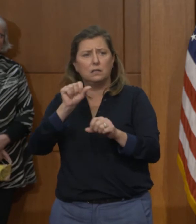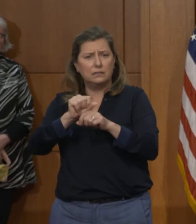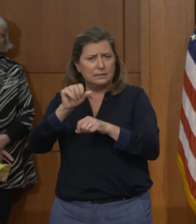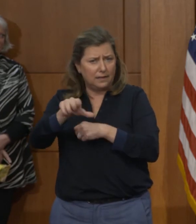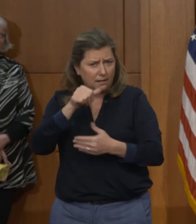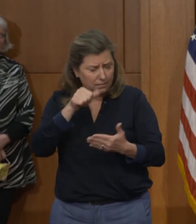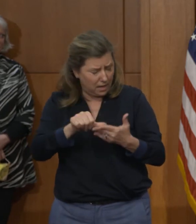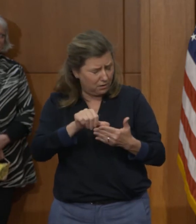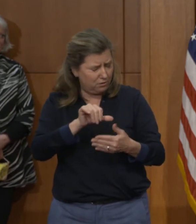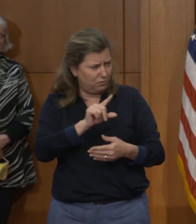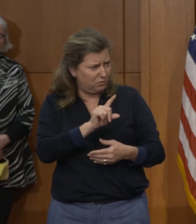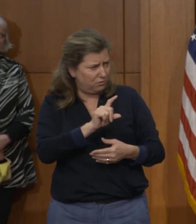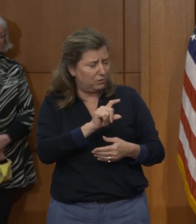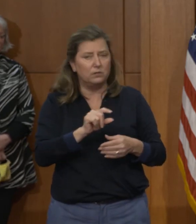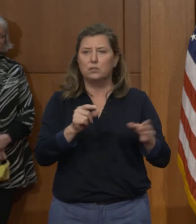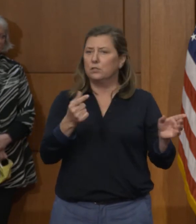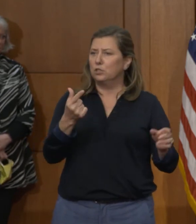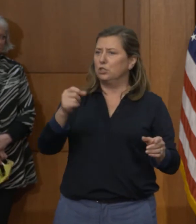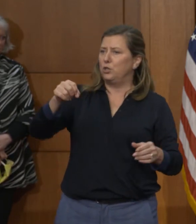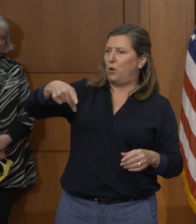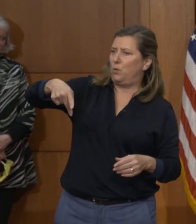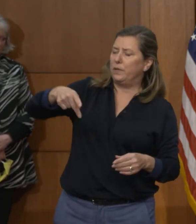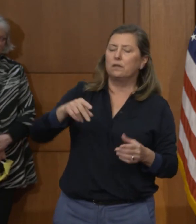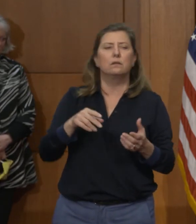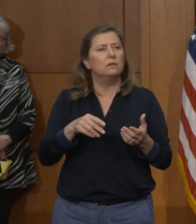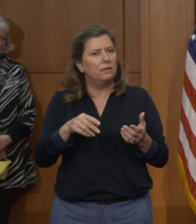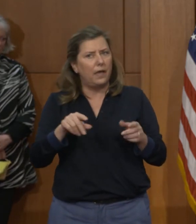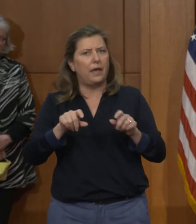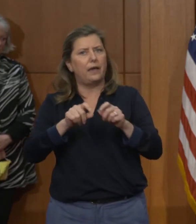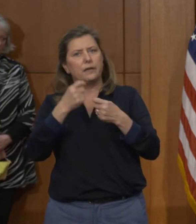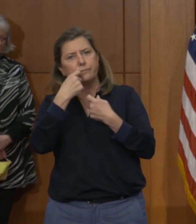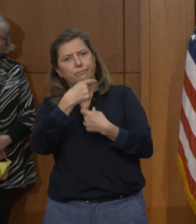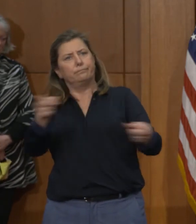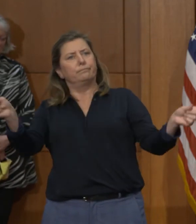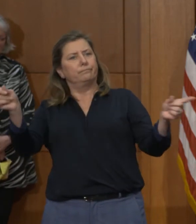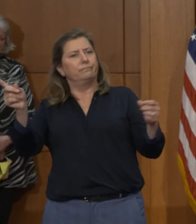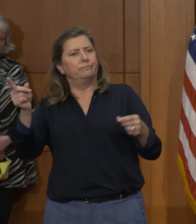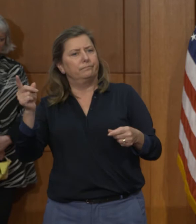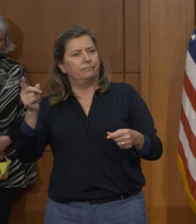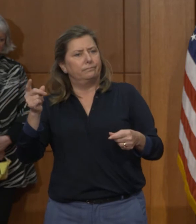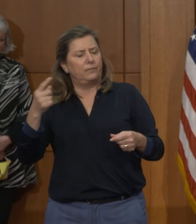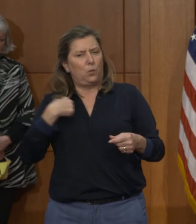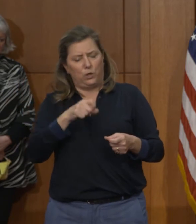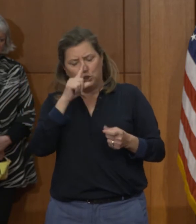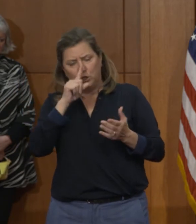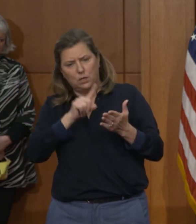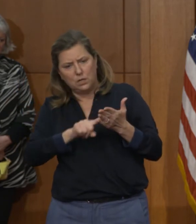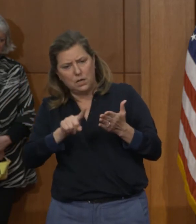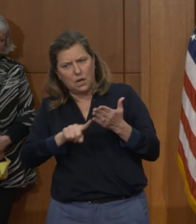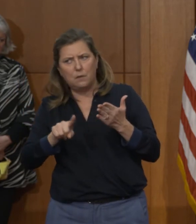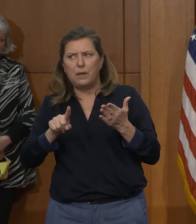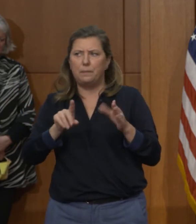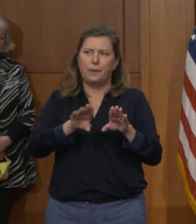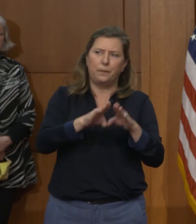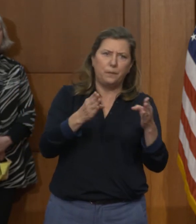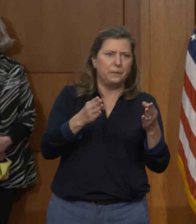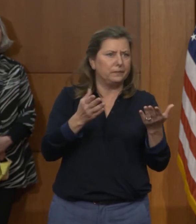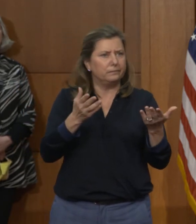is that, or put out a statement that we should look at easing the